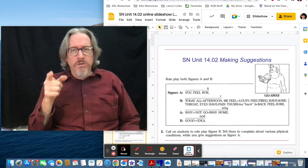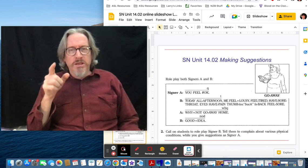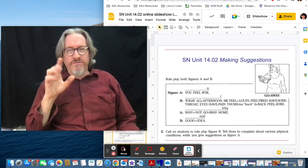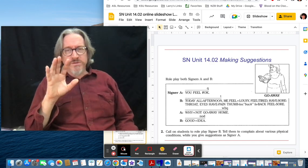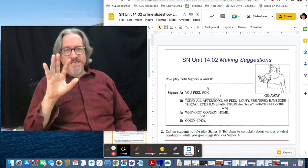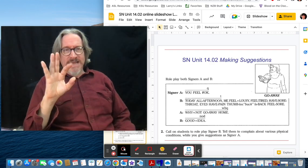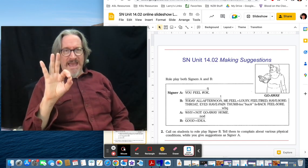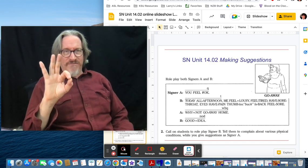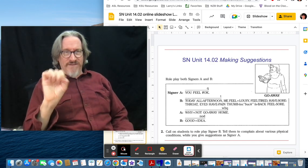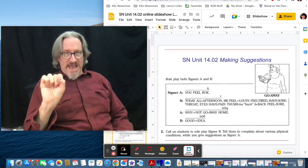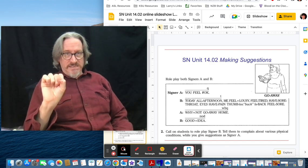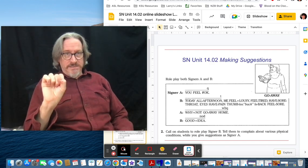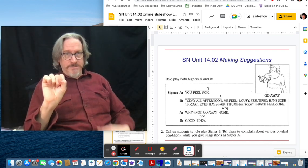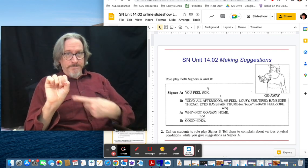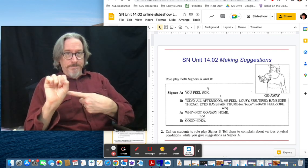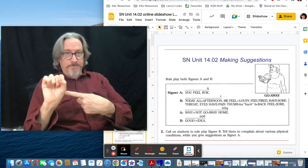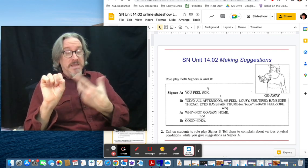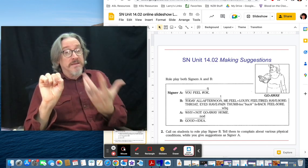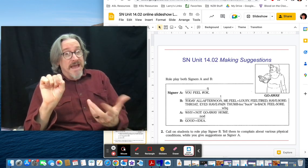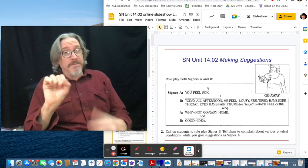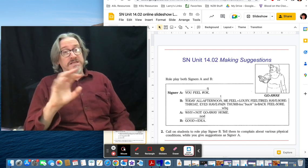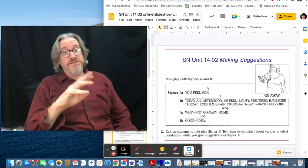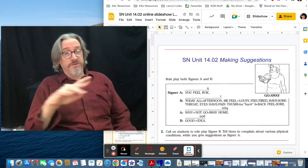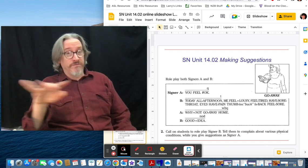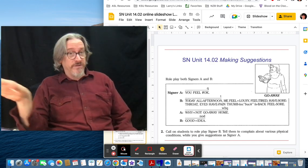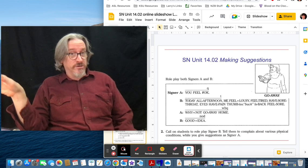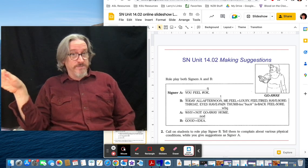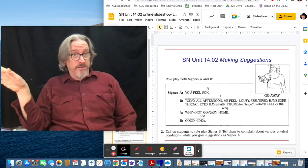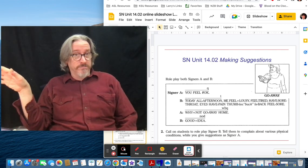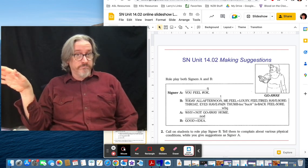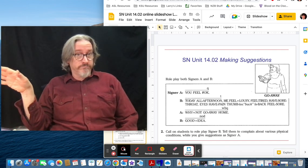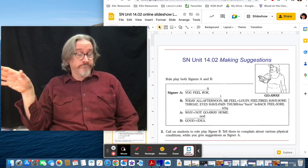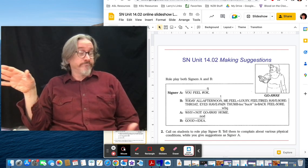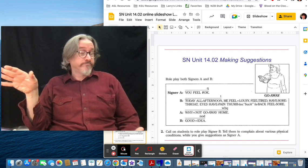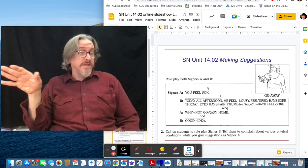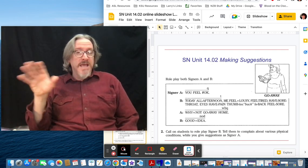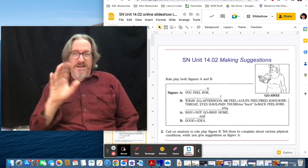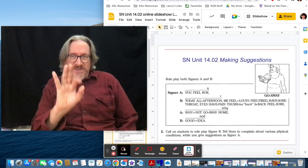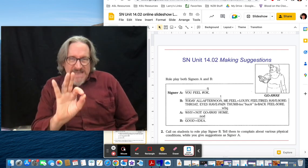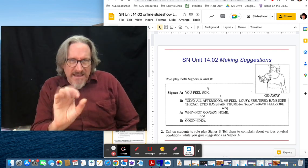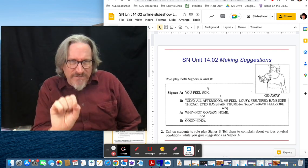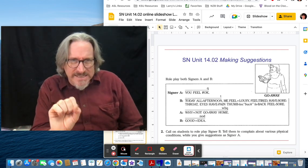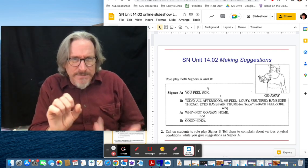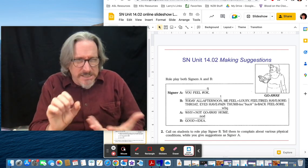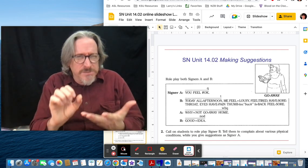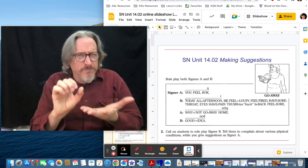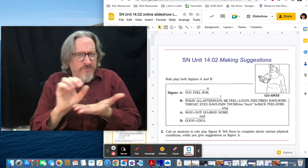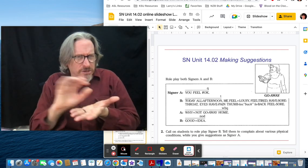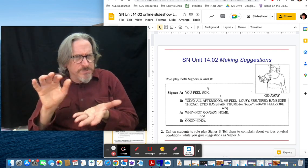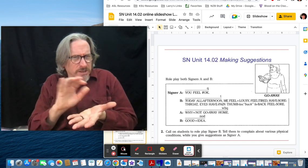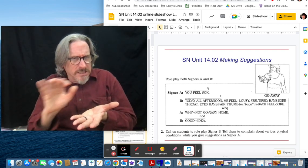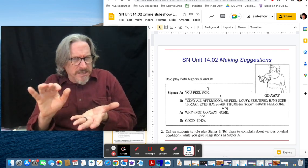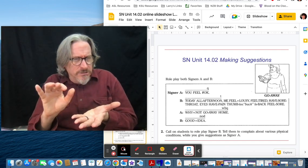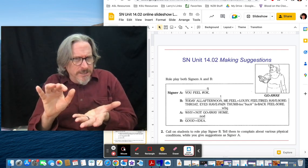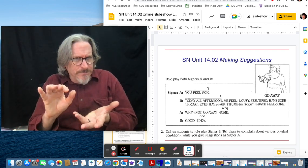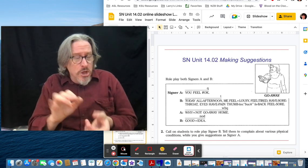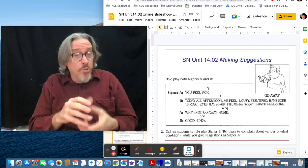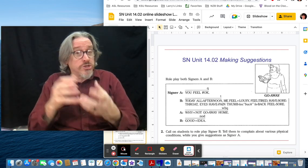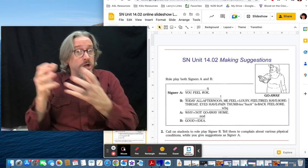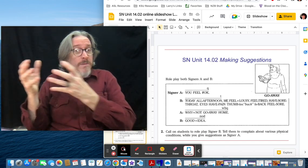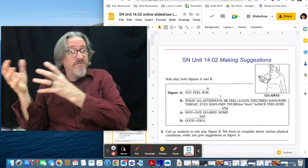now if you see FS, that means fingerspell. And if it's FS, it means fingerspell it